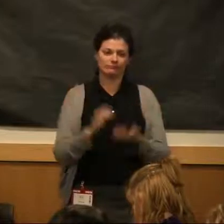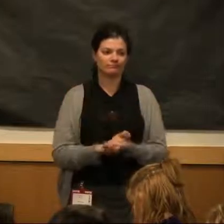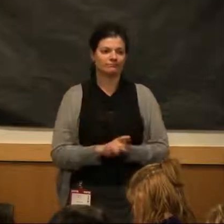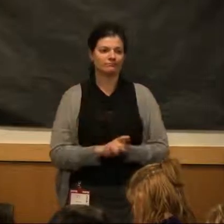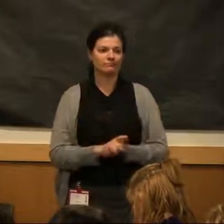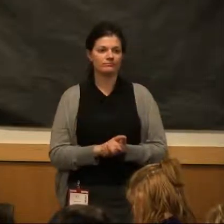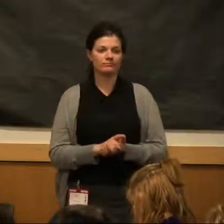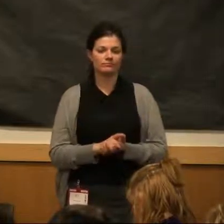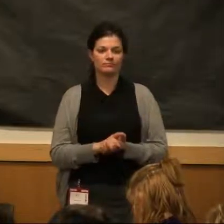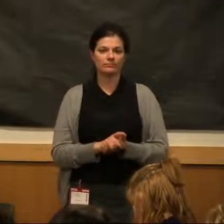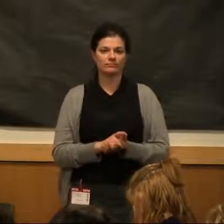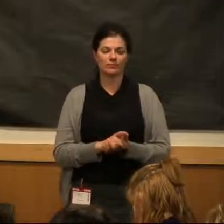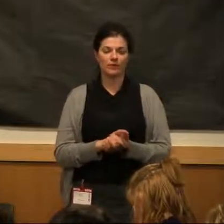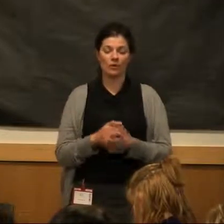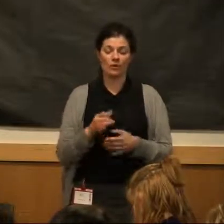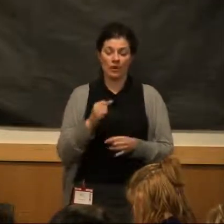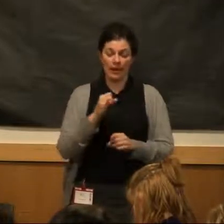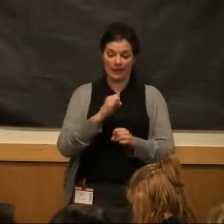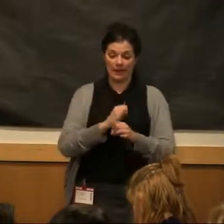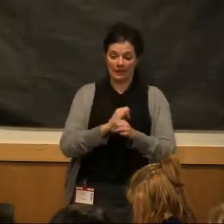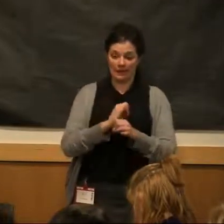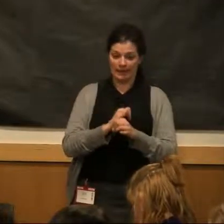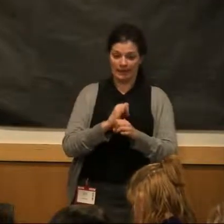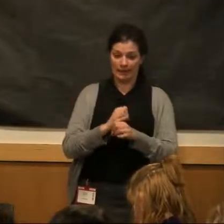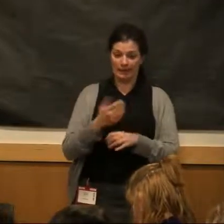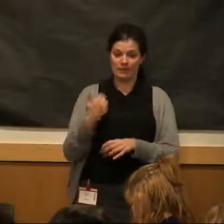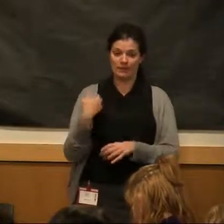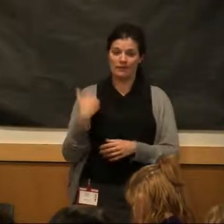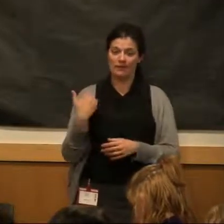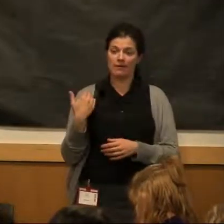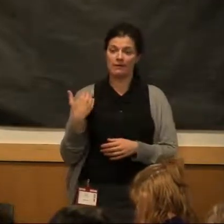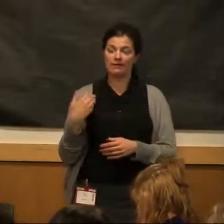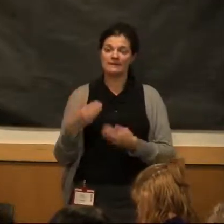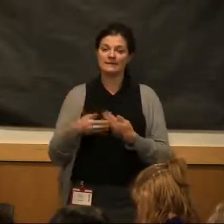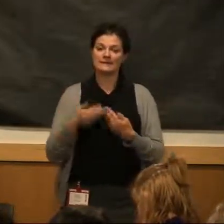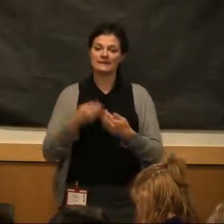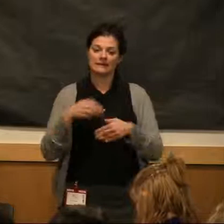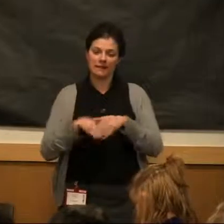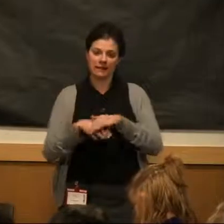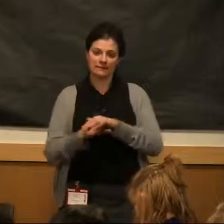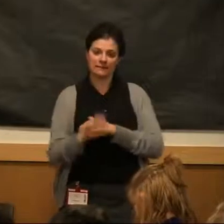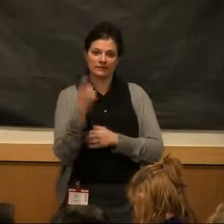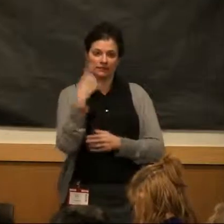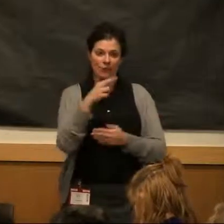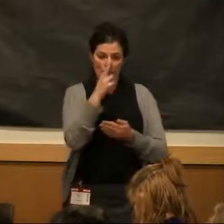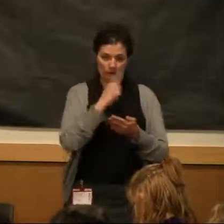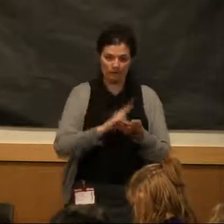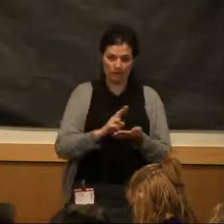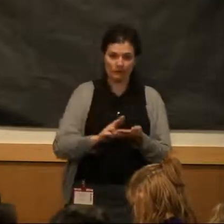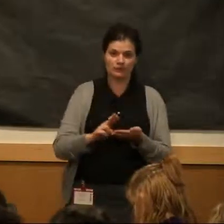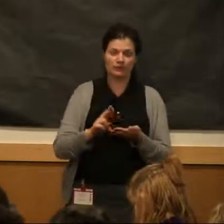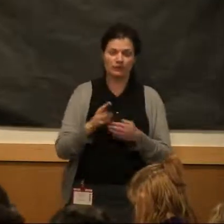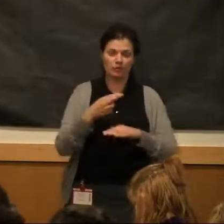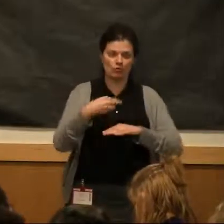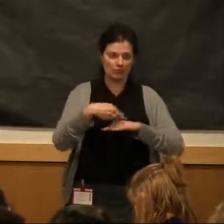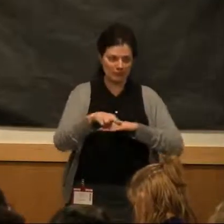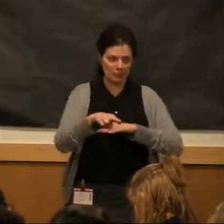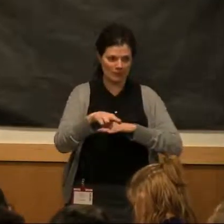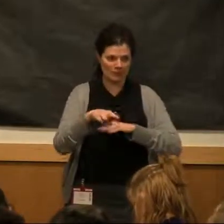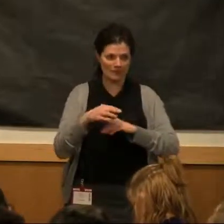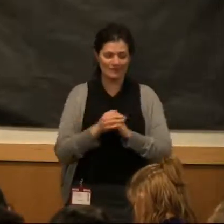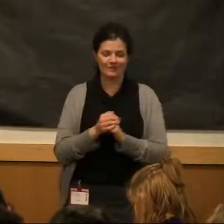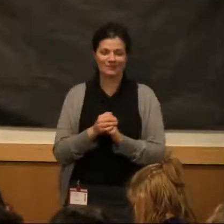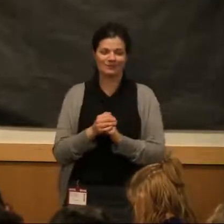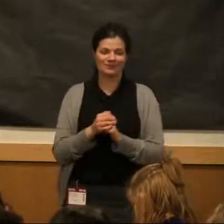Being on campus also gives easy access to resources for students. Residential facilities or dorms are